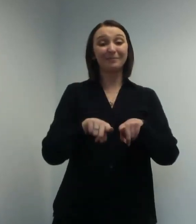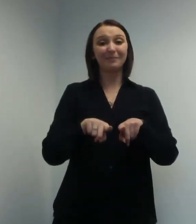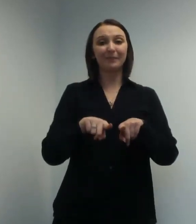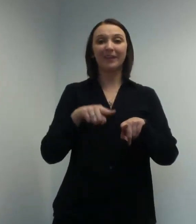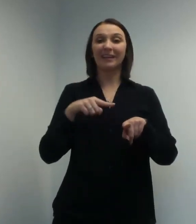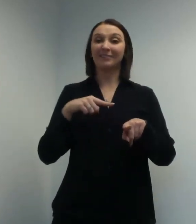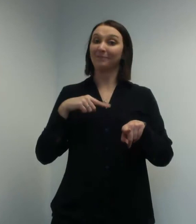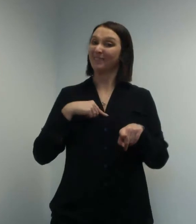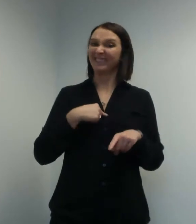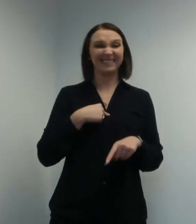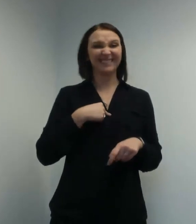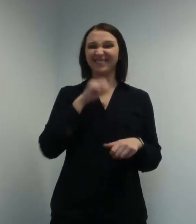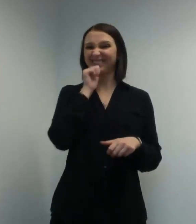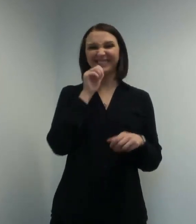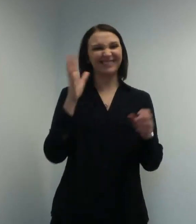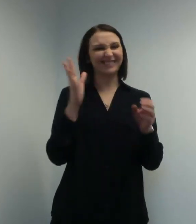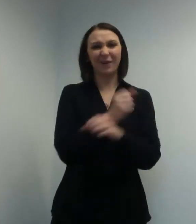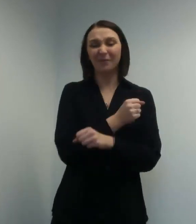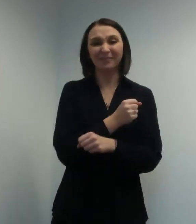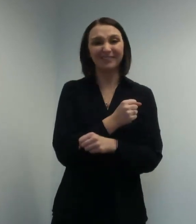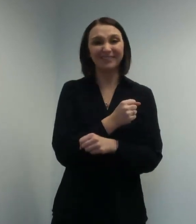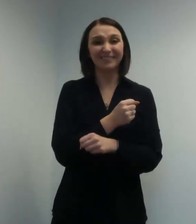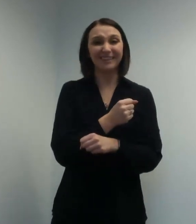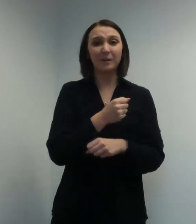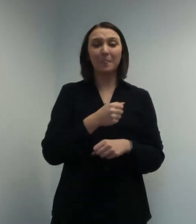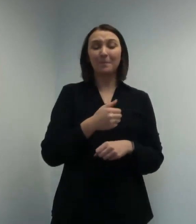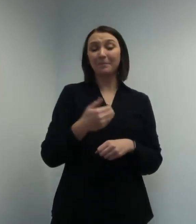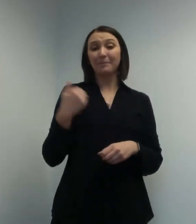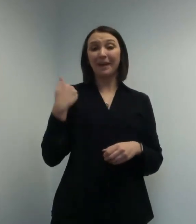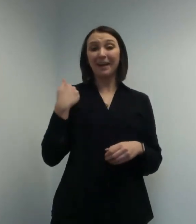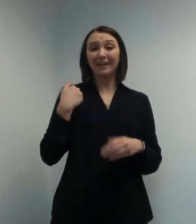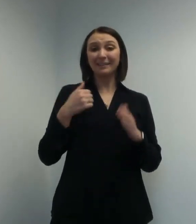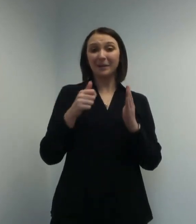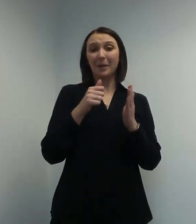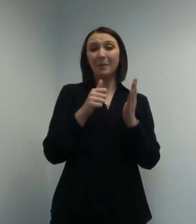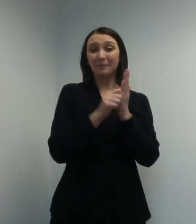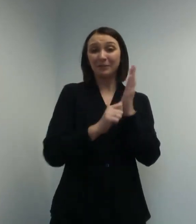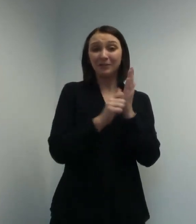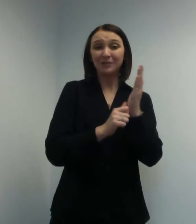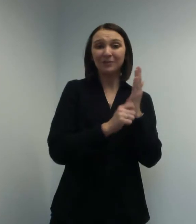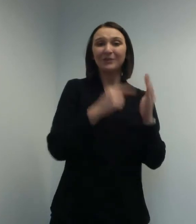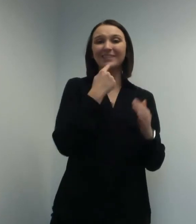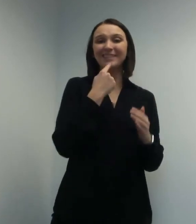And the same papers that said I was a rising political star now said I wasted $1.3